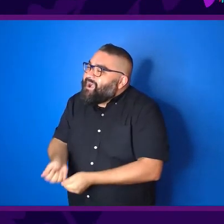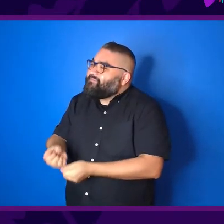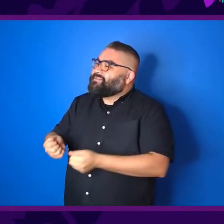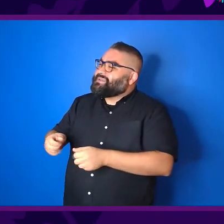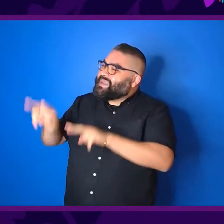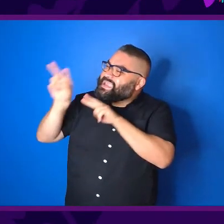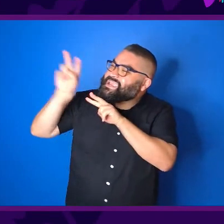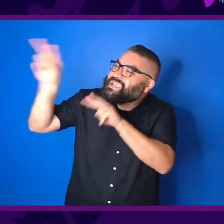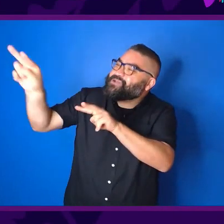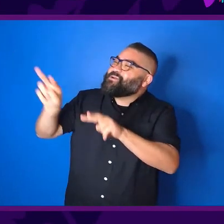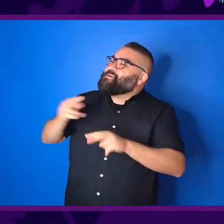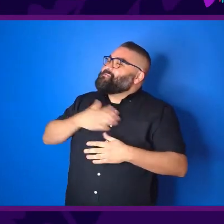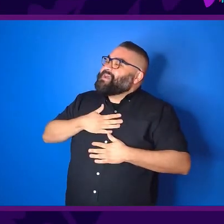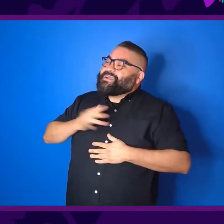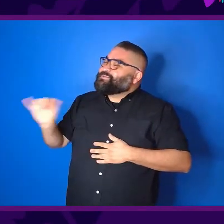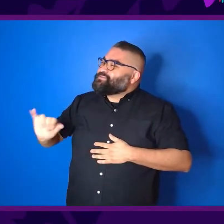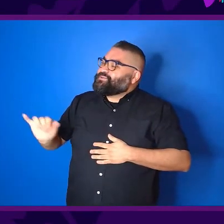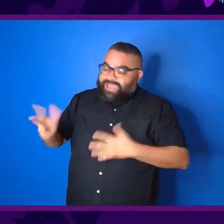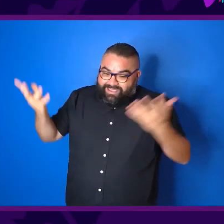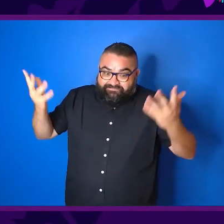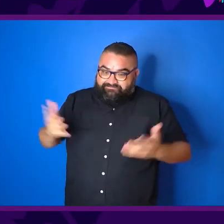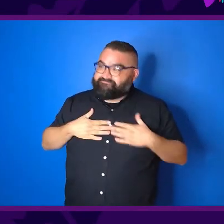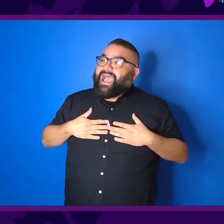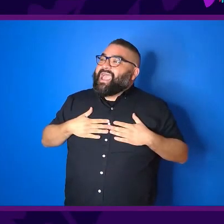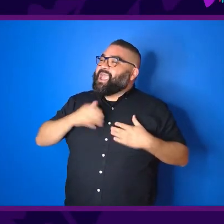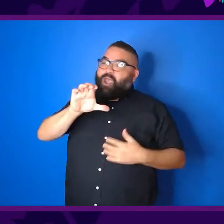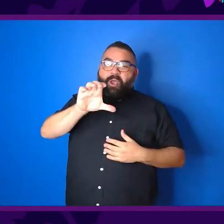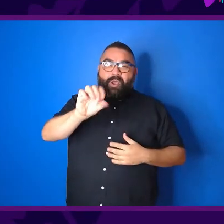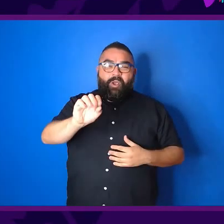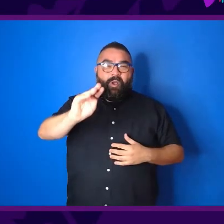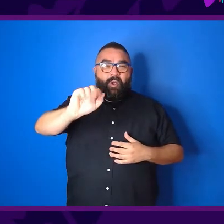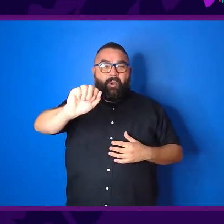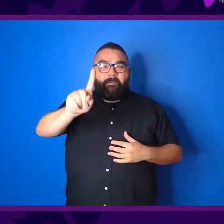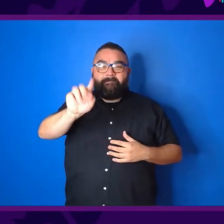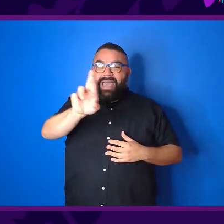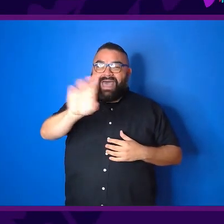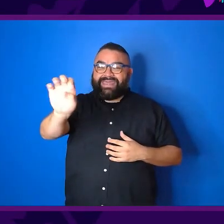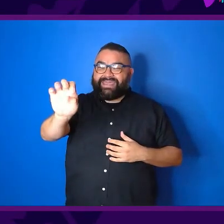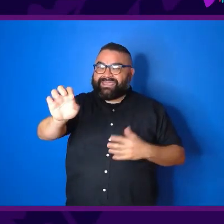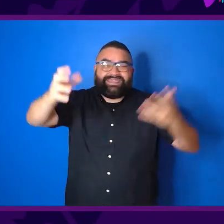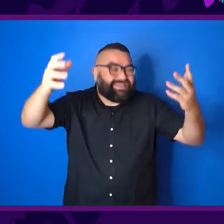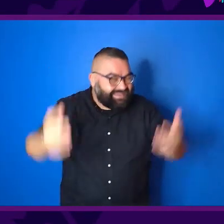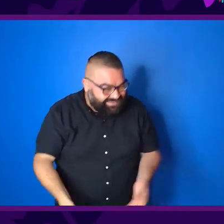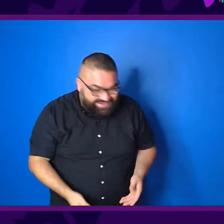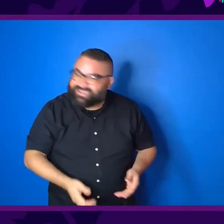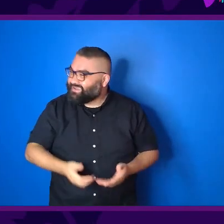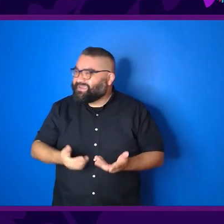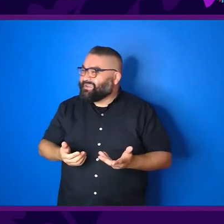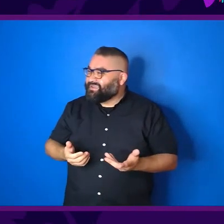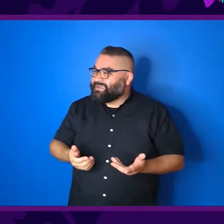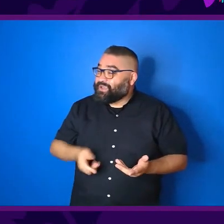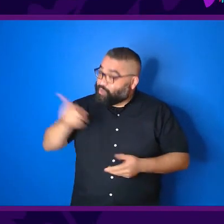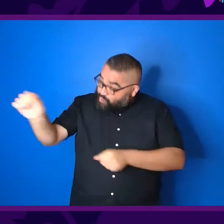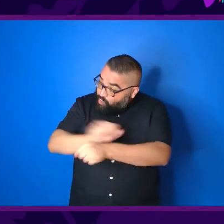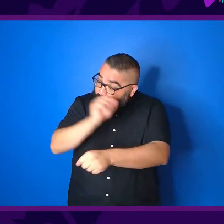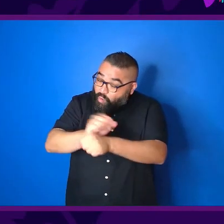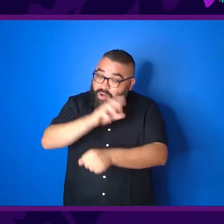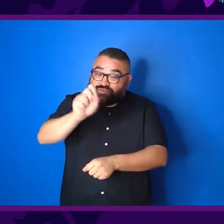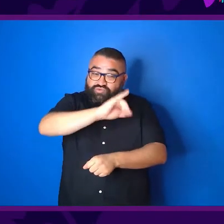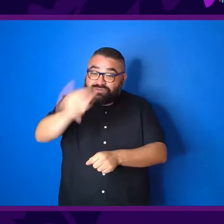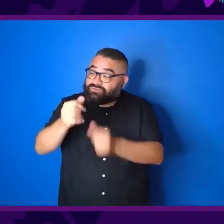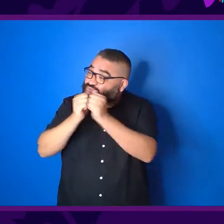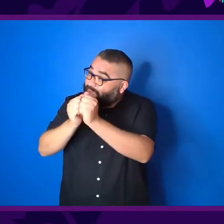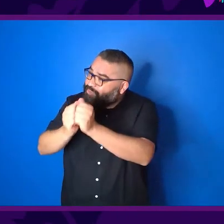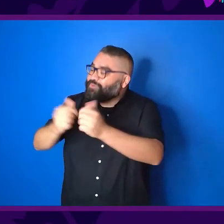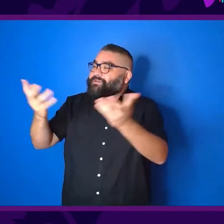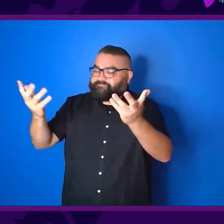my comadre, okay? Which, as we continue to keep working on social justice together. So viva